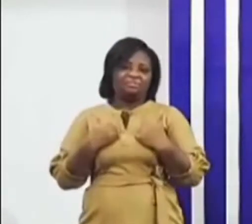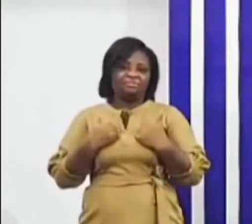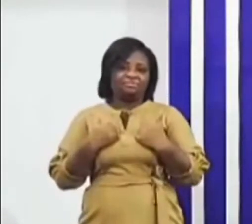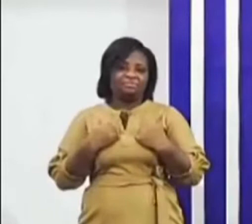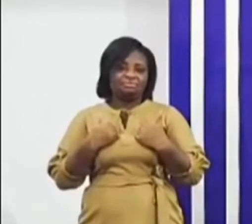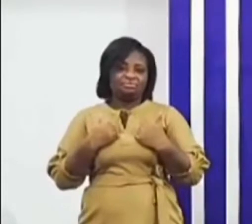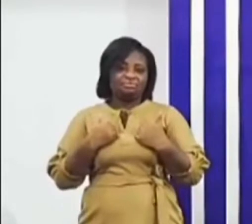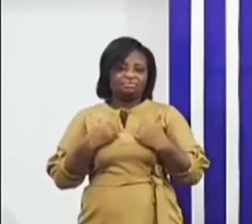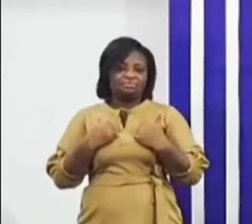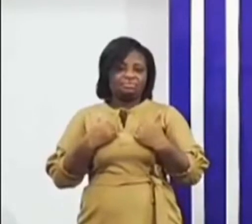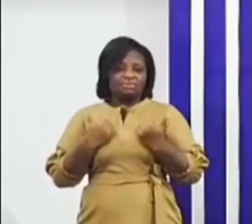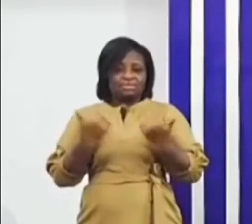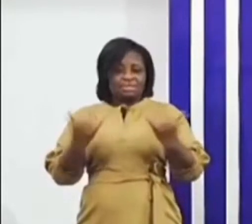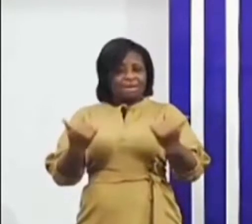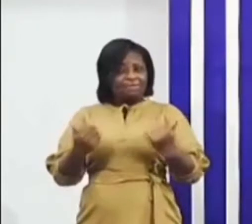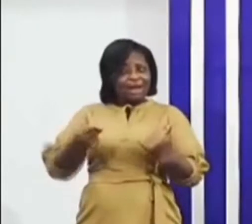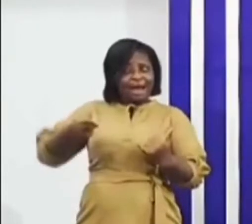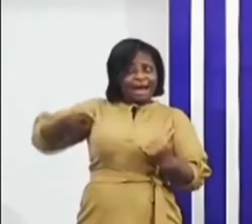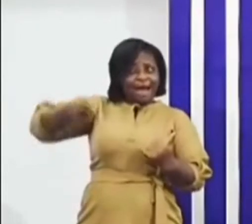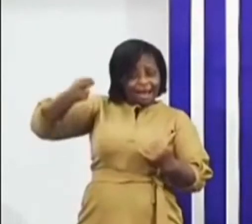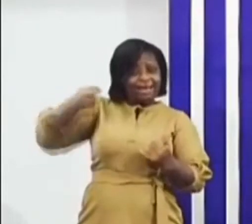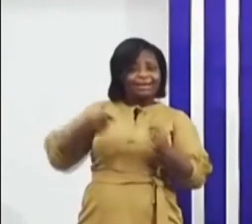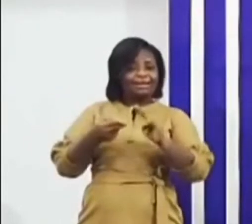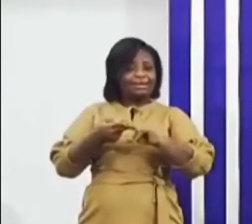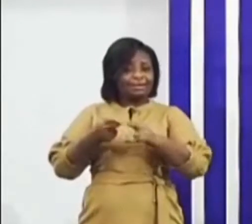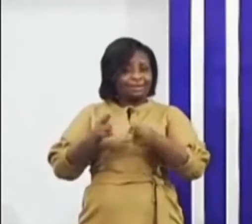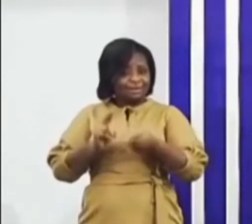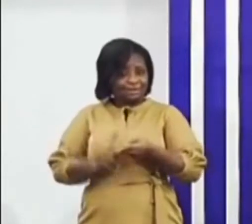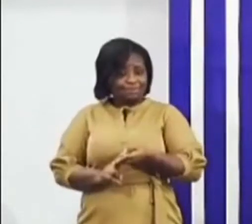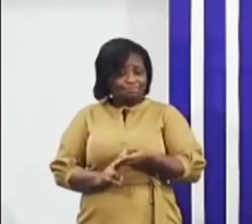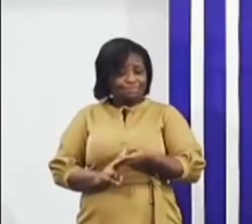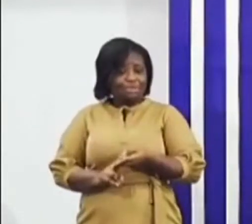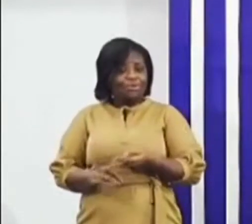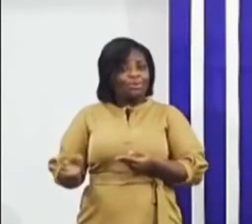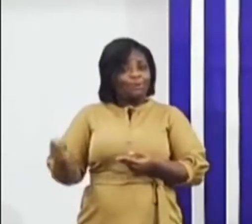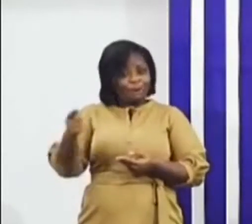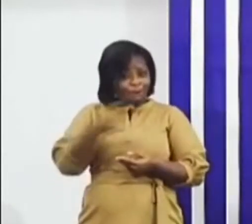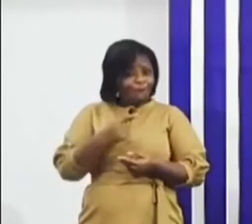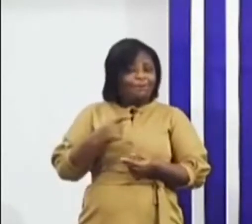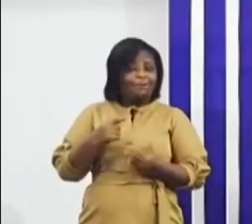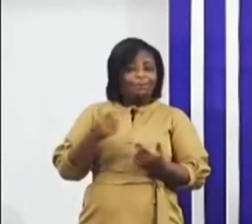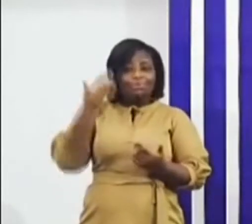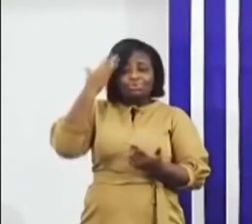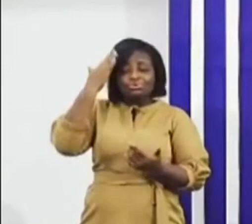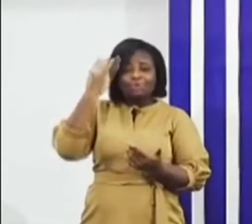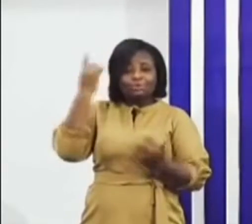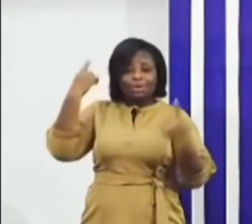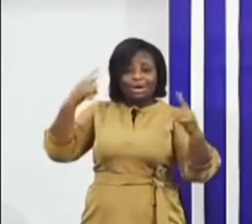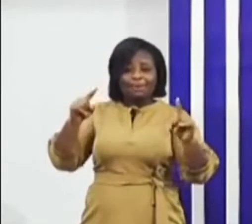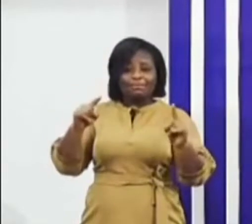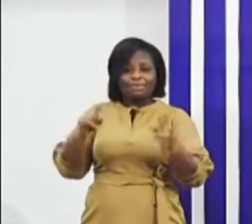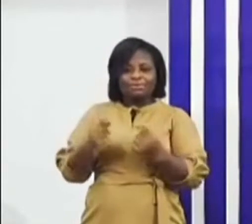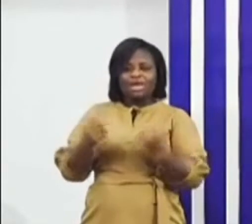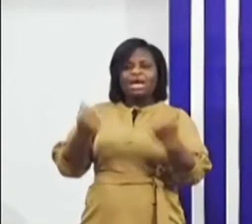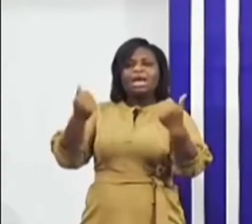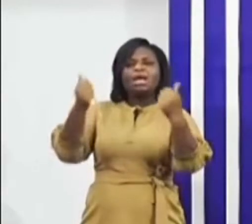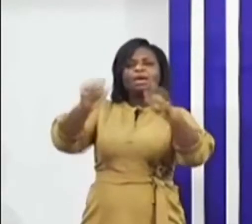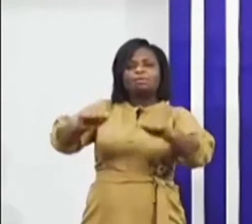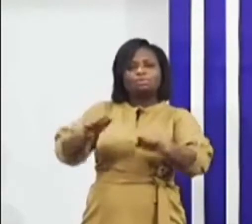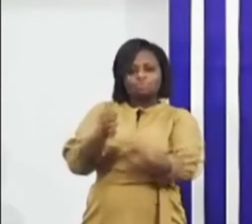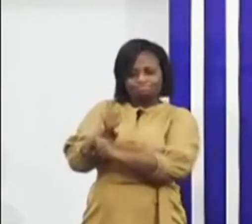these seemingly high figures um which we actually sex for to be able to accept and contain